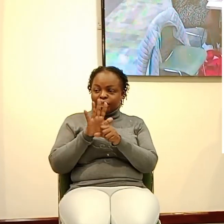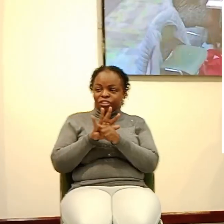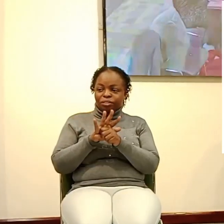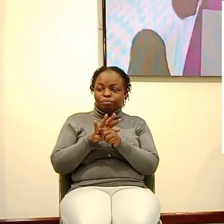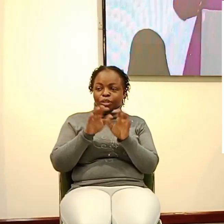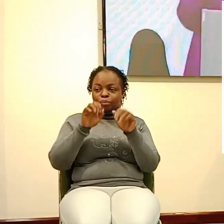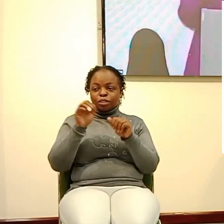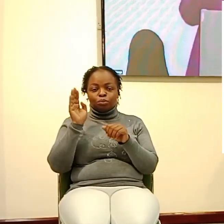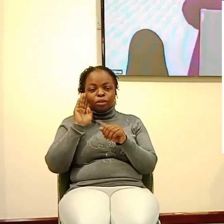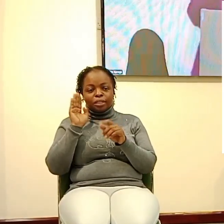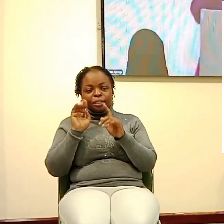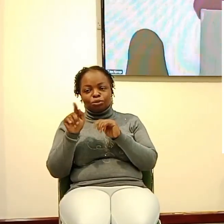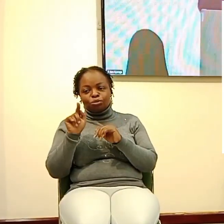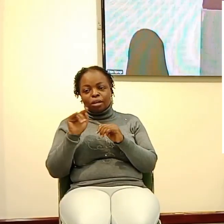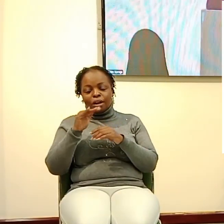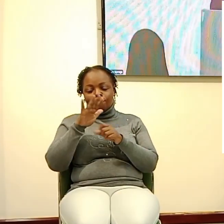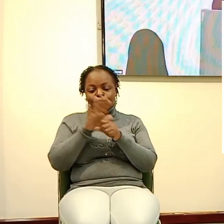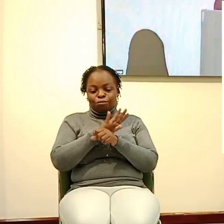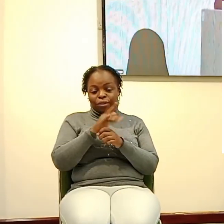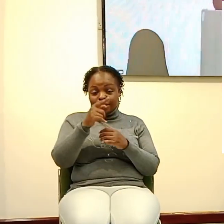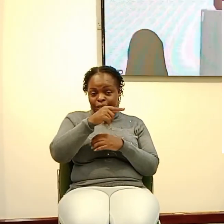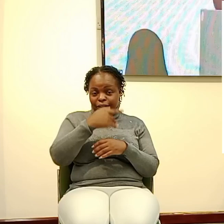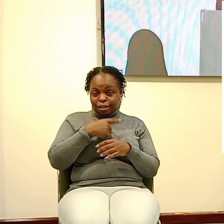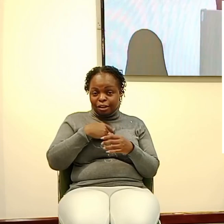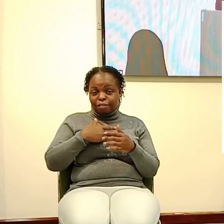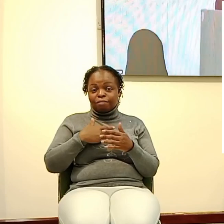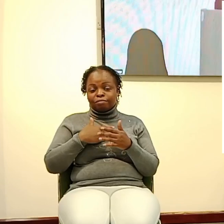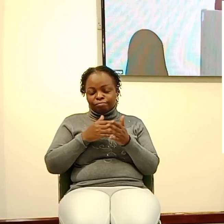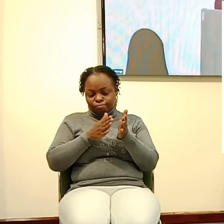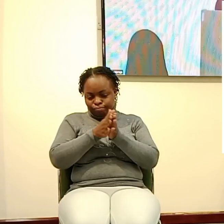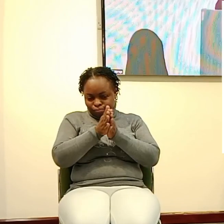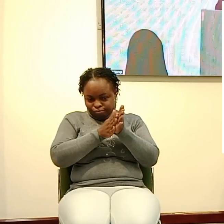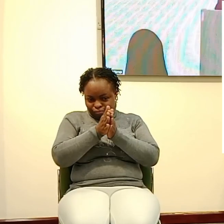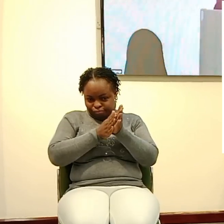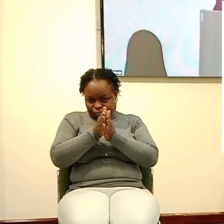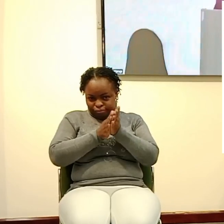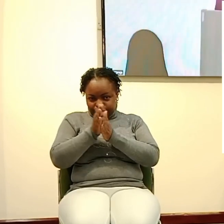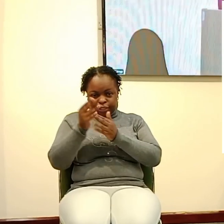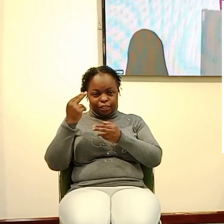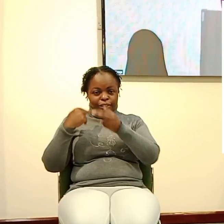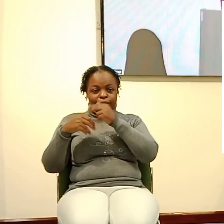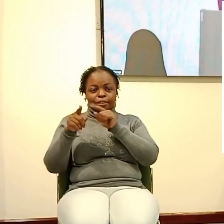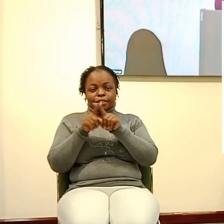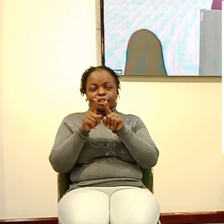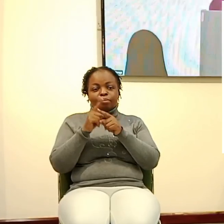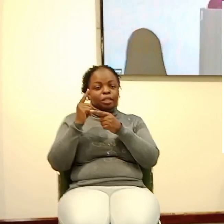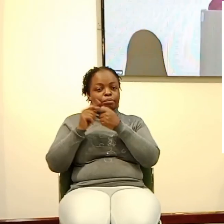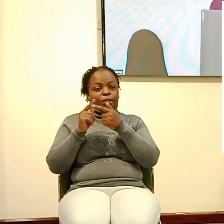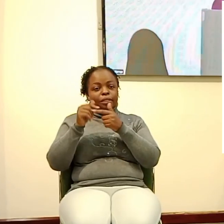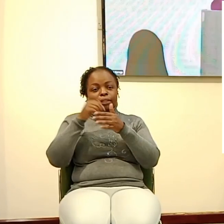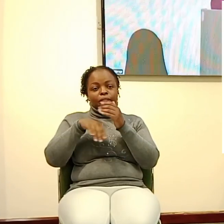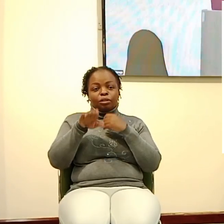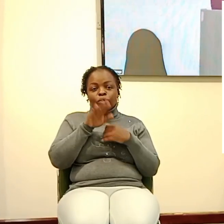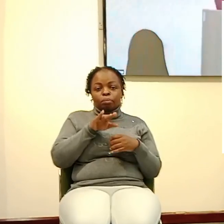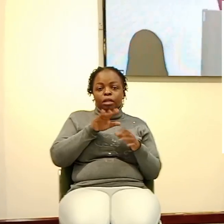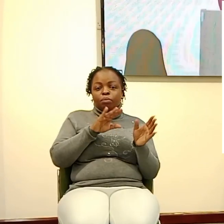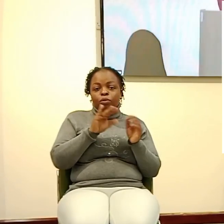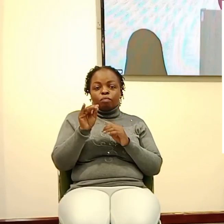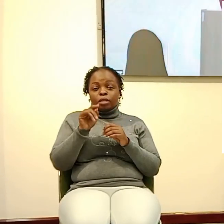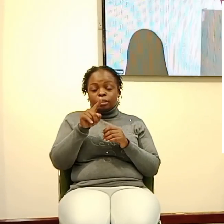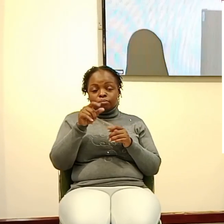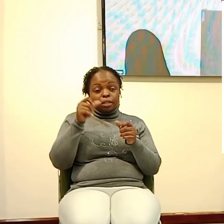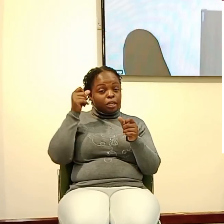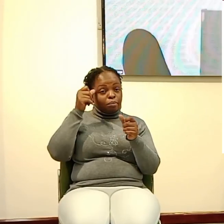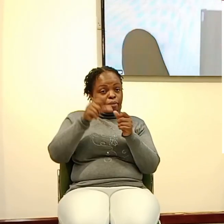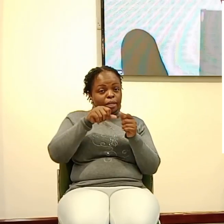with immense history and experience in the women's movement, right? She's reminded us of our power, and